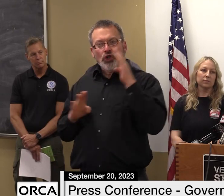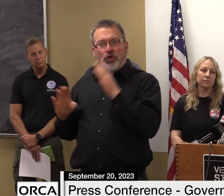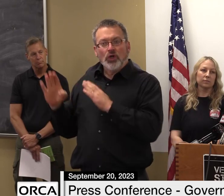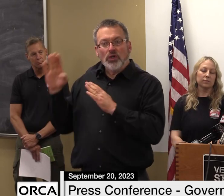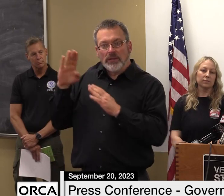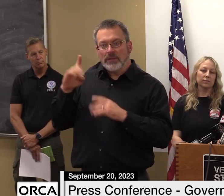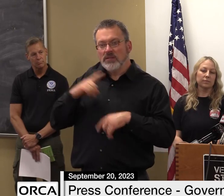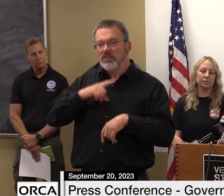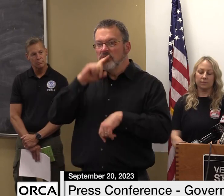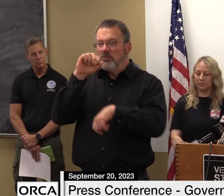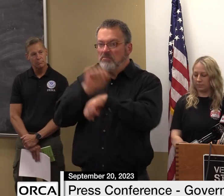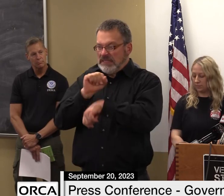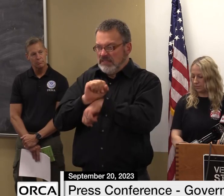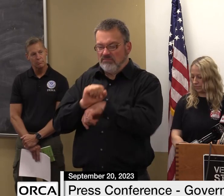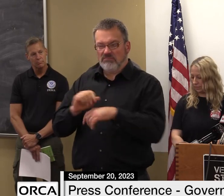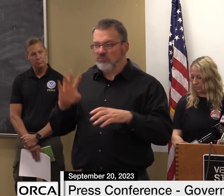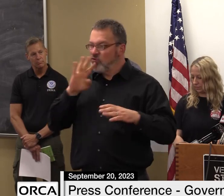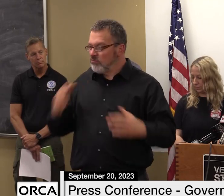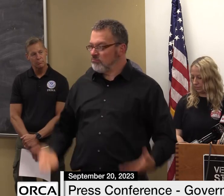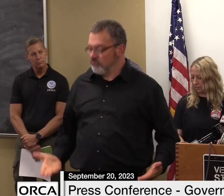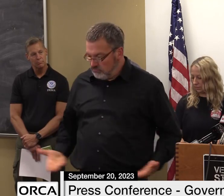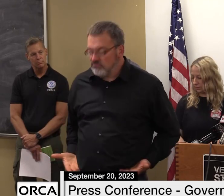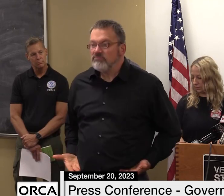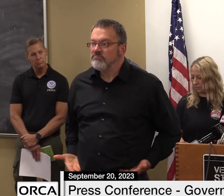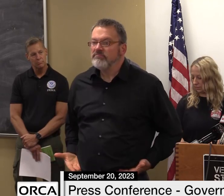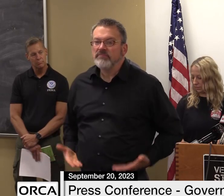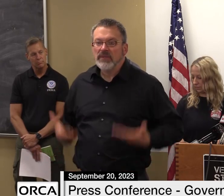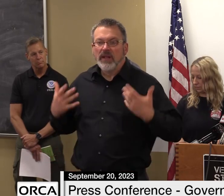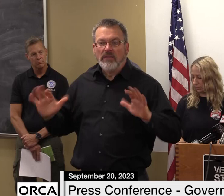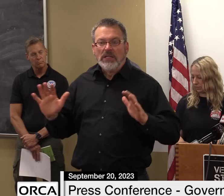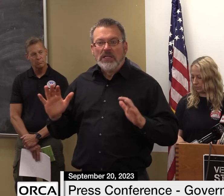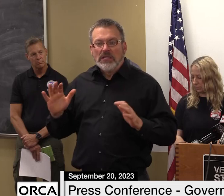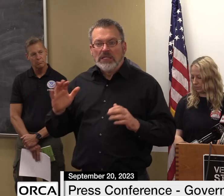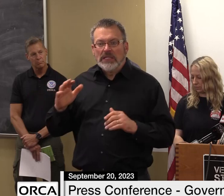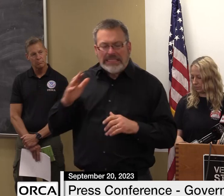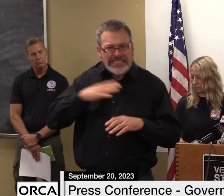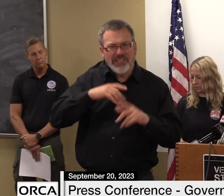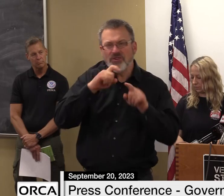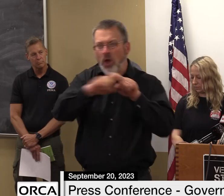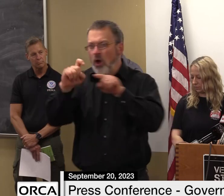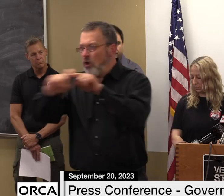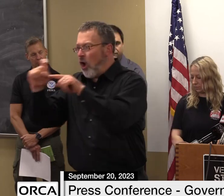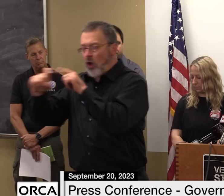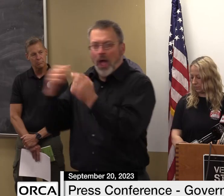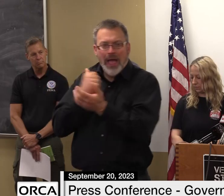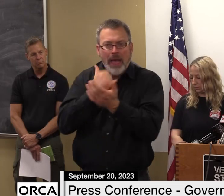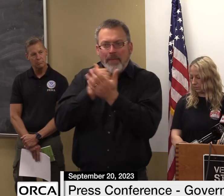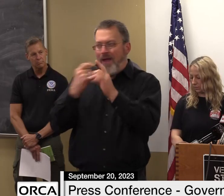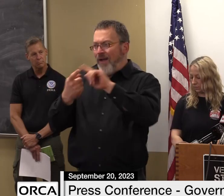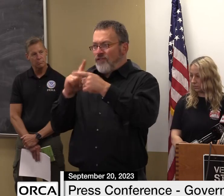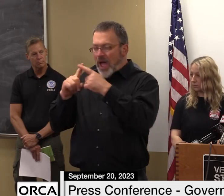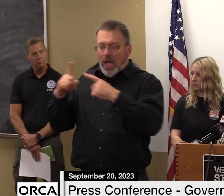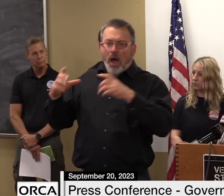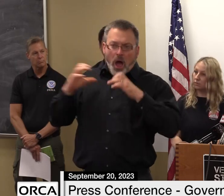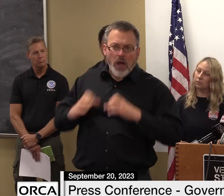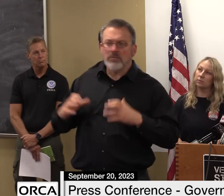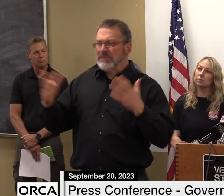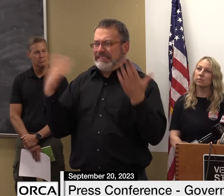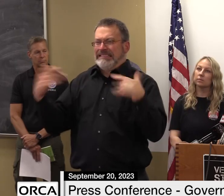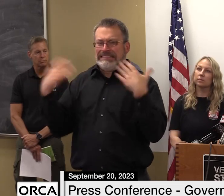do. We put out the call for help from our friends, customers, and coworkers, and they showed up to move